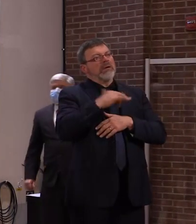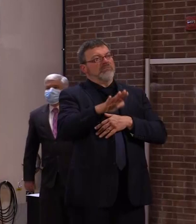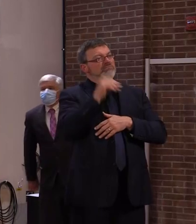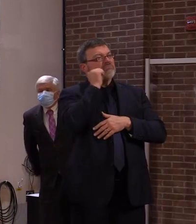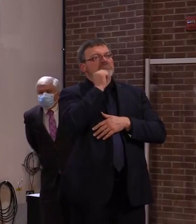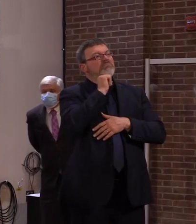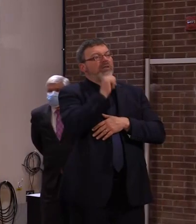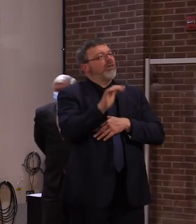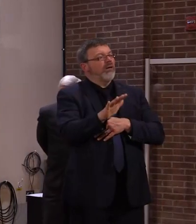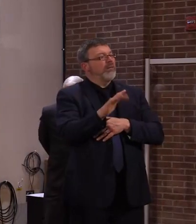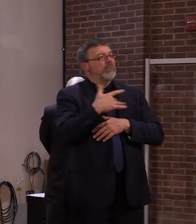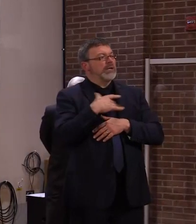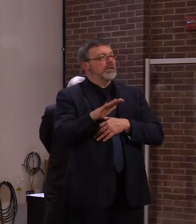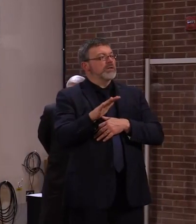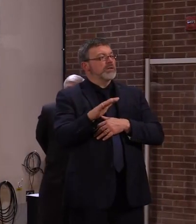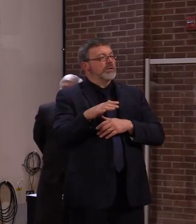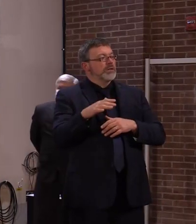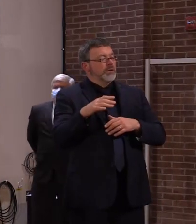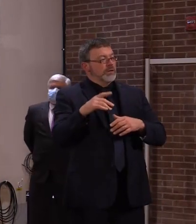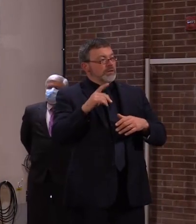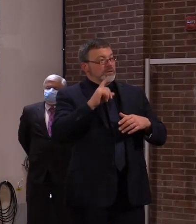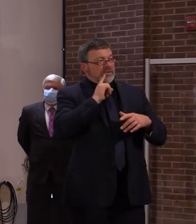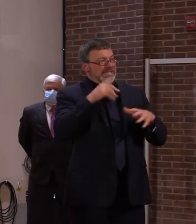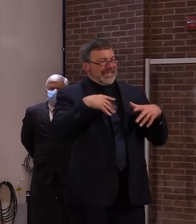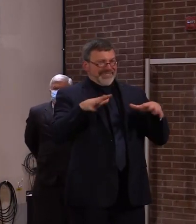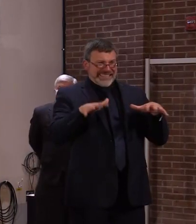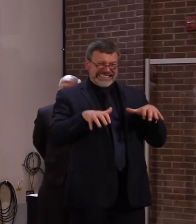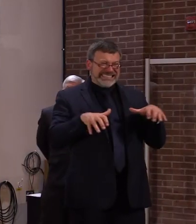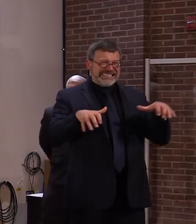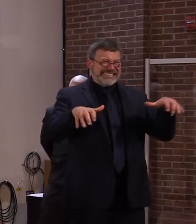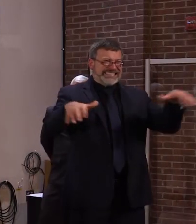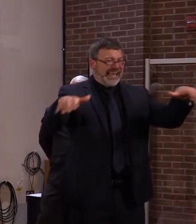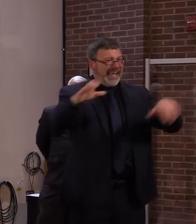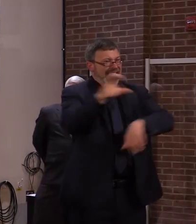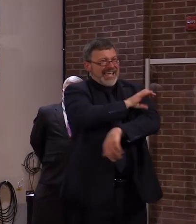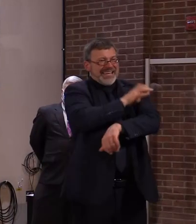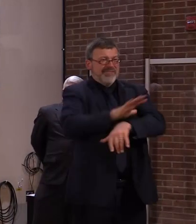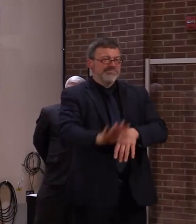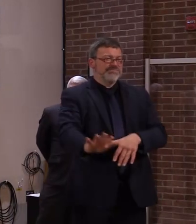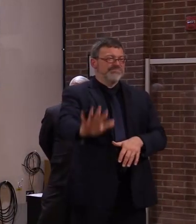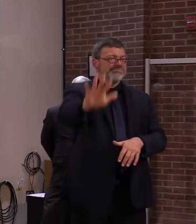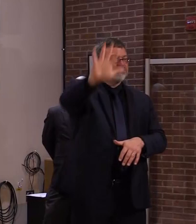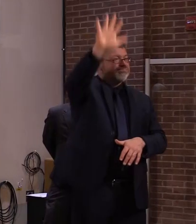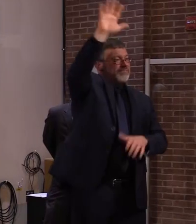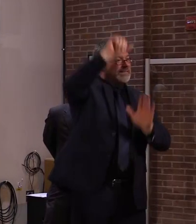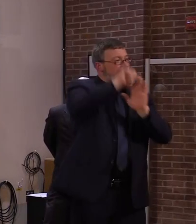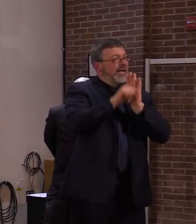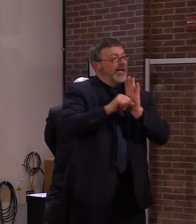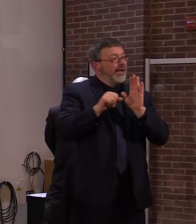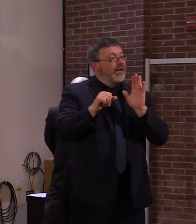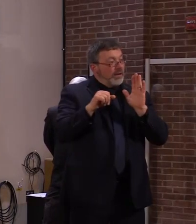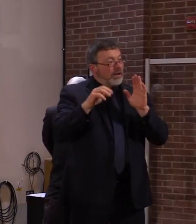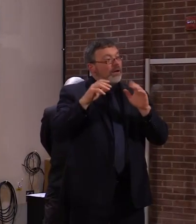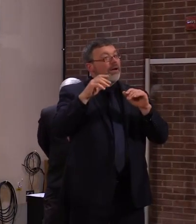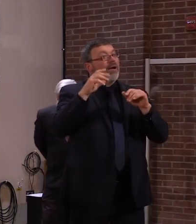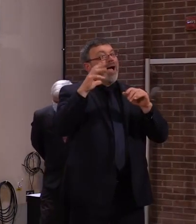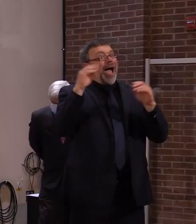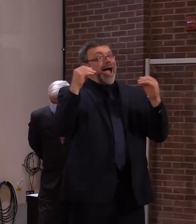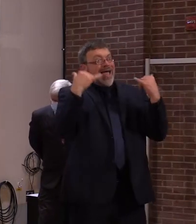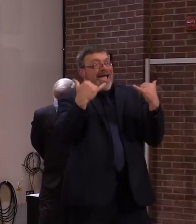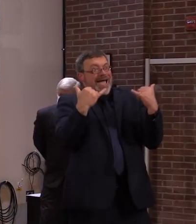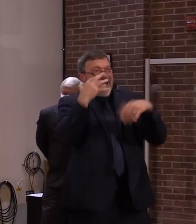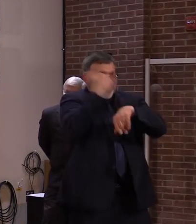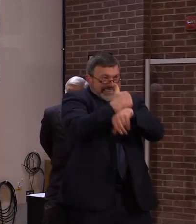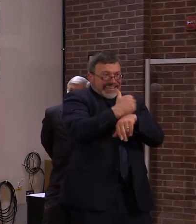manning abundant community clinics and now school-based clinics as well. There are states that